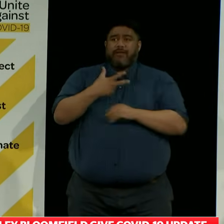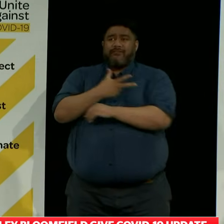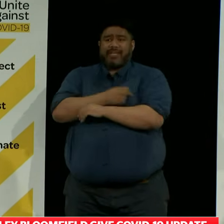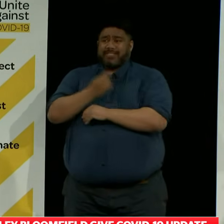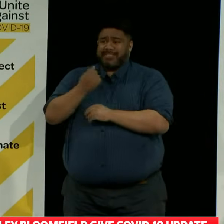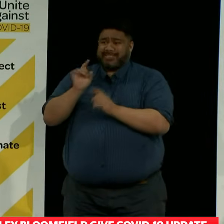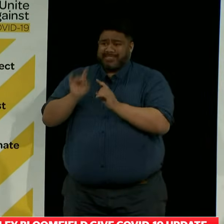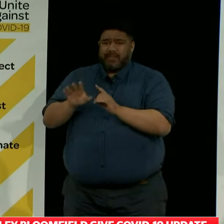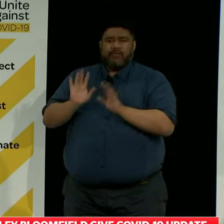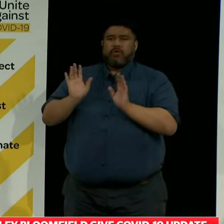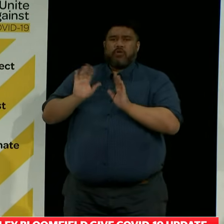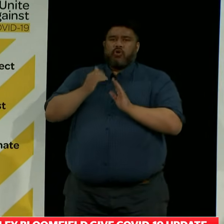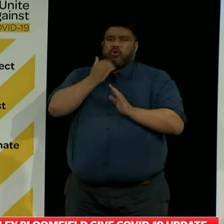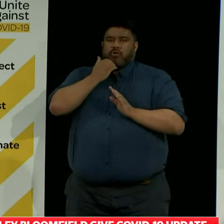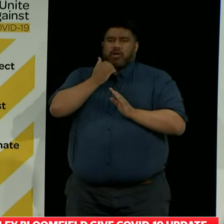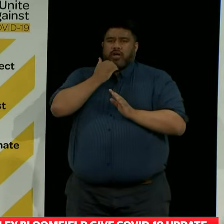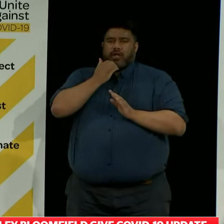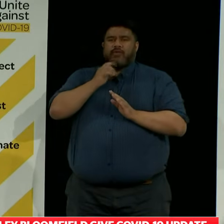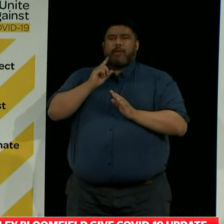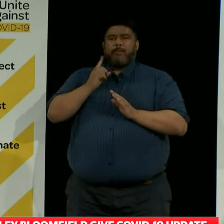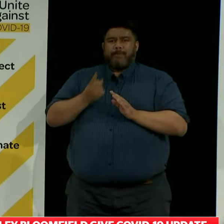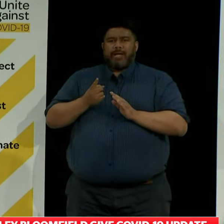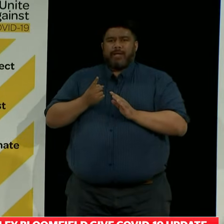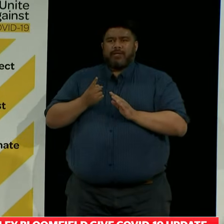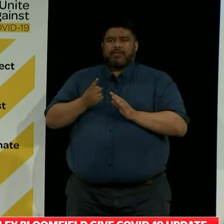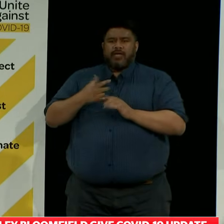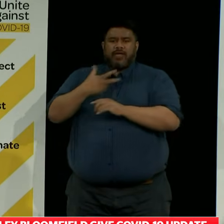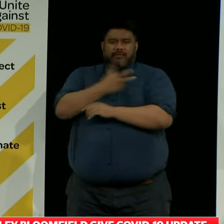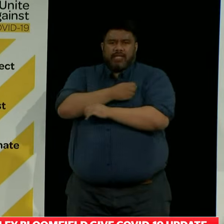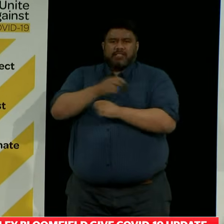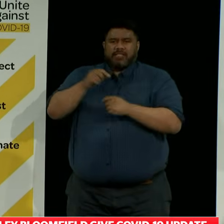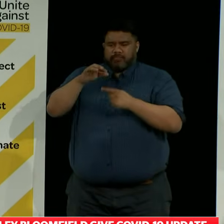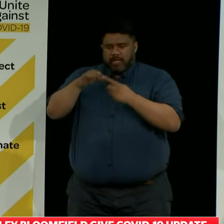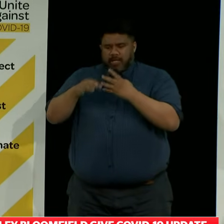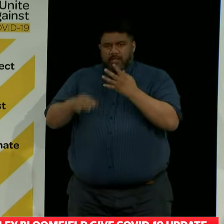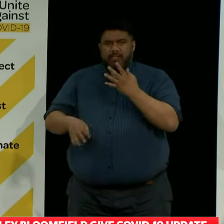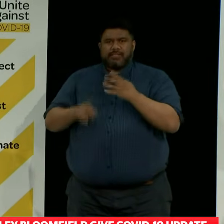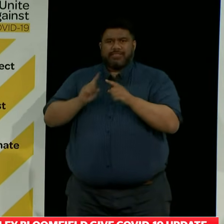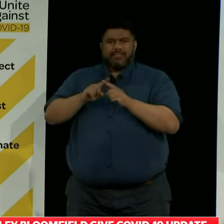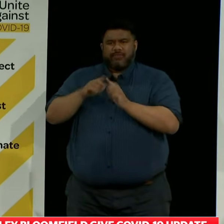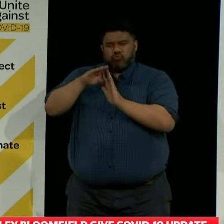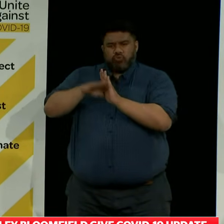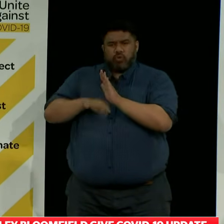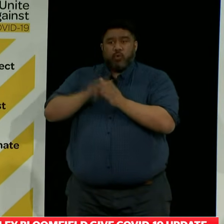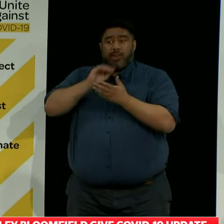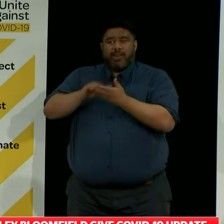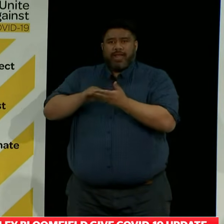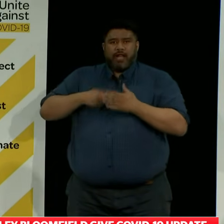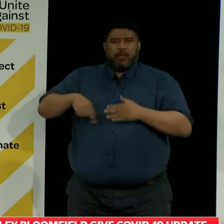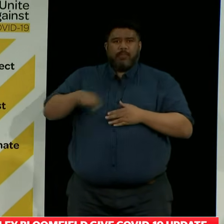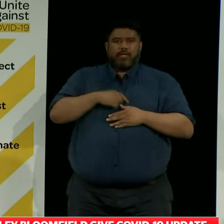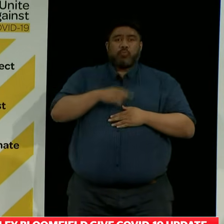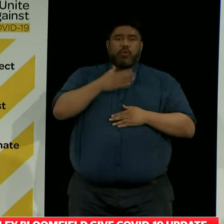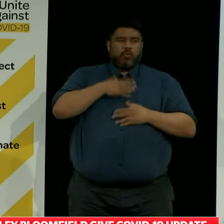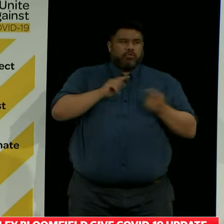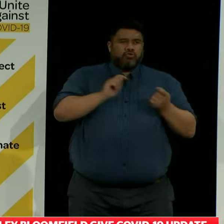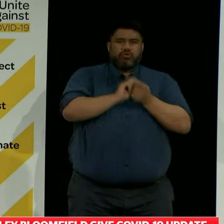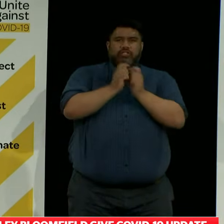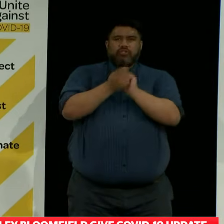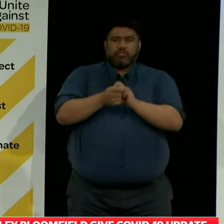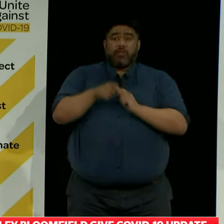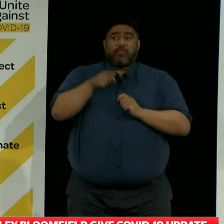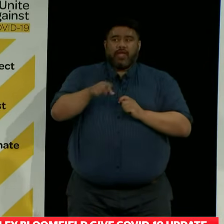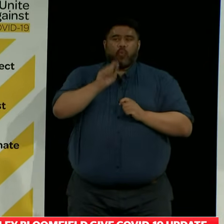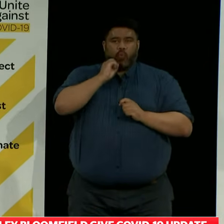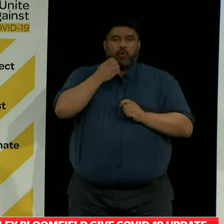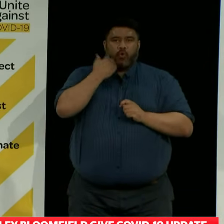but we will be in a better position to remove those things that have been the hardest for us. And that is a transition New Zealand was always going to make. It's